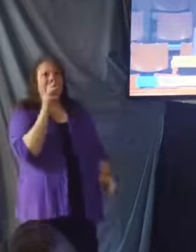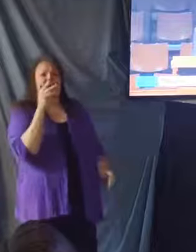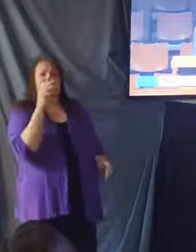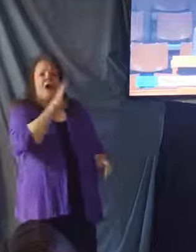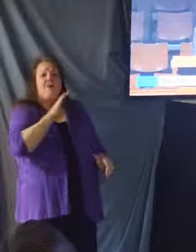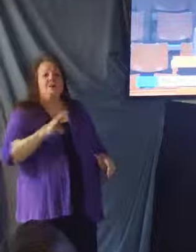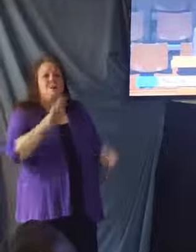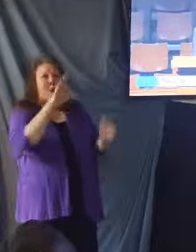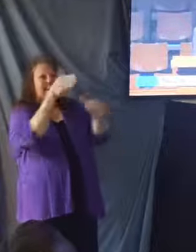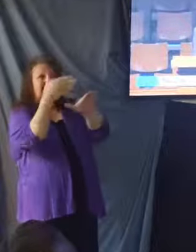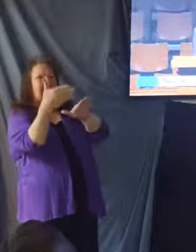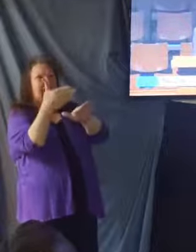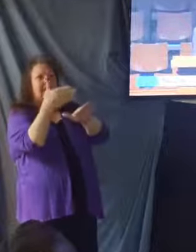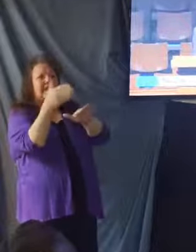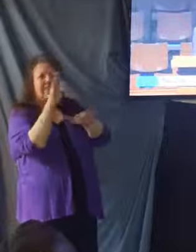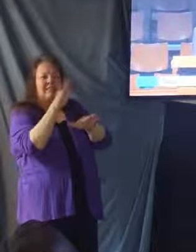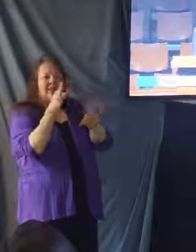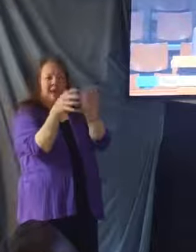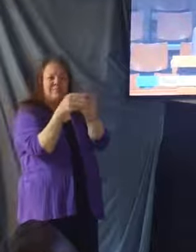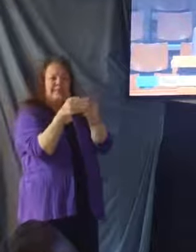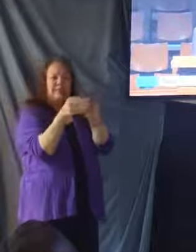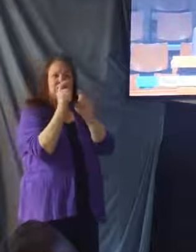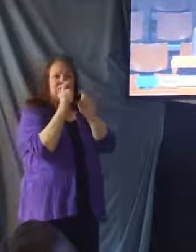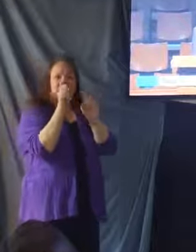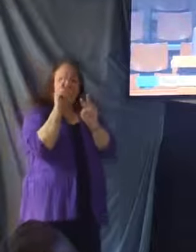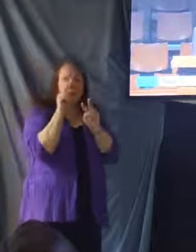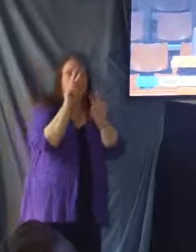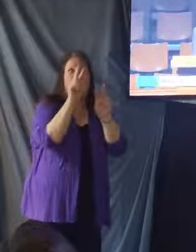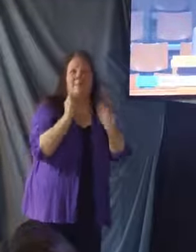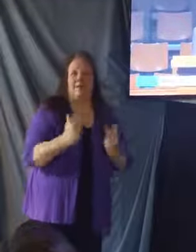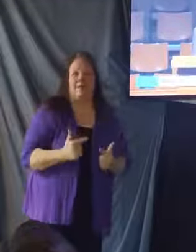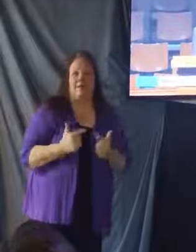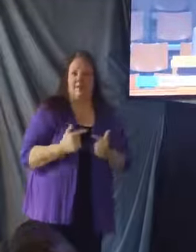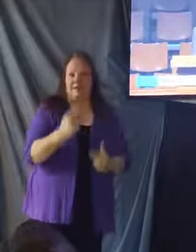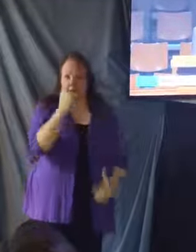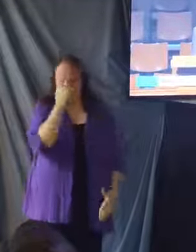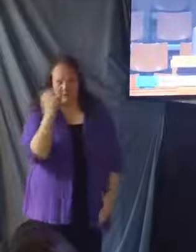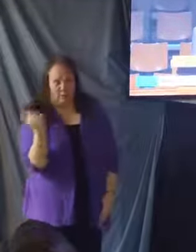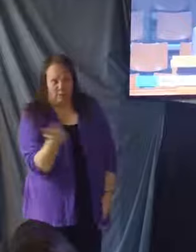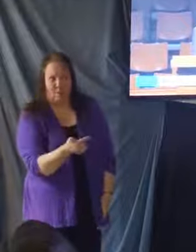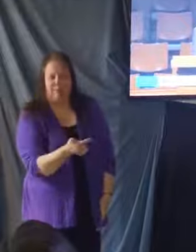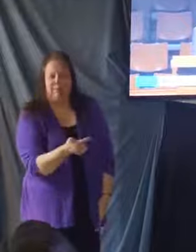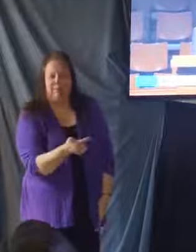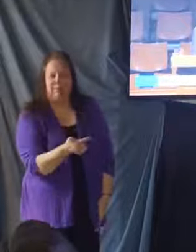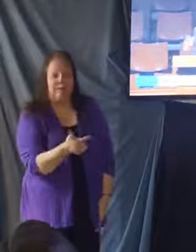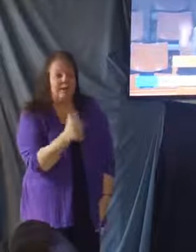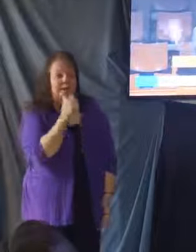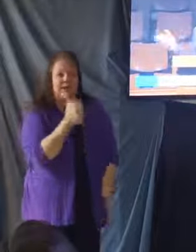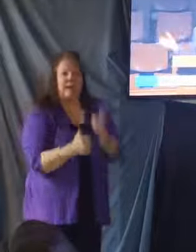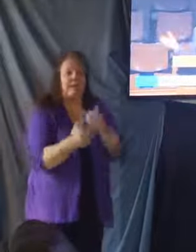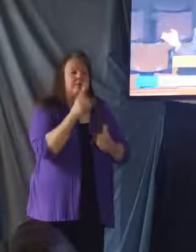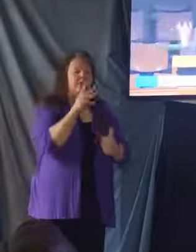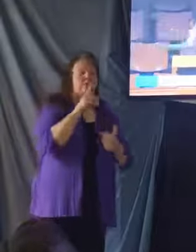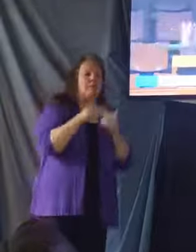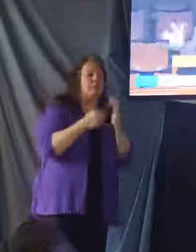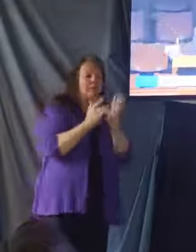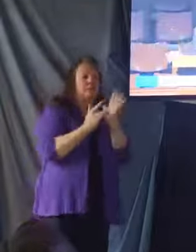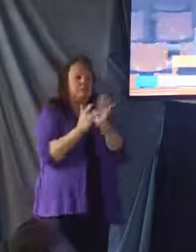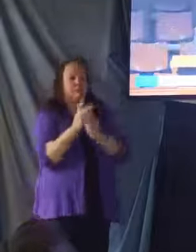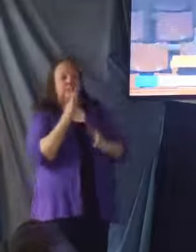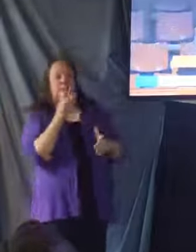It is a message of hope and life for everyone. But not everyone who's talking about Christ